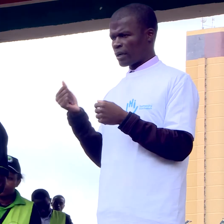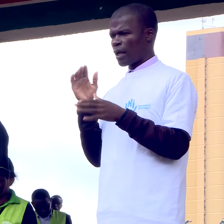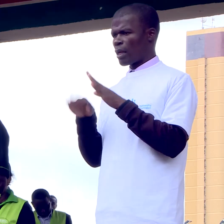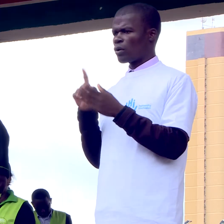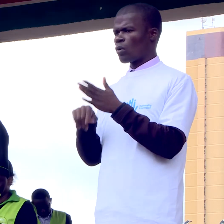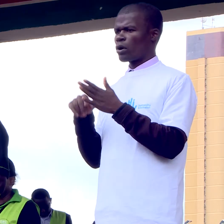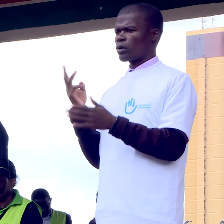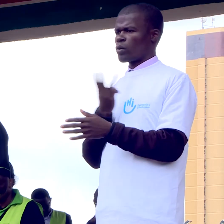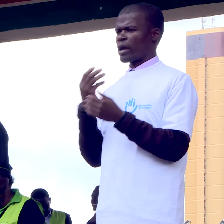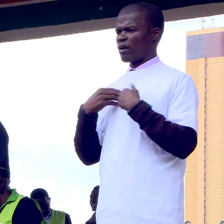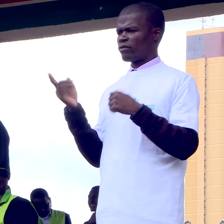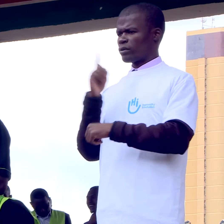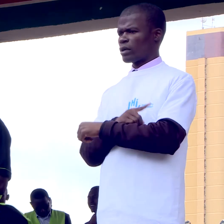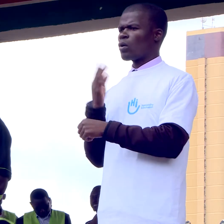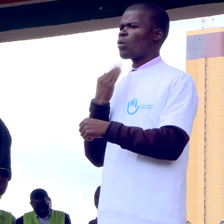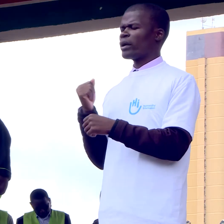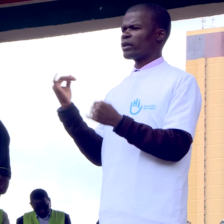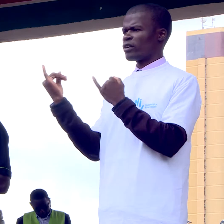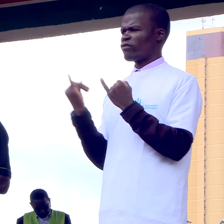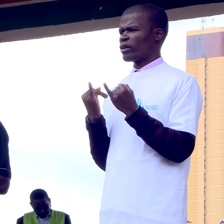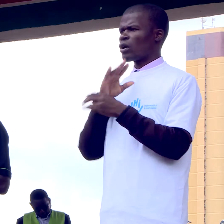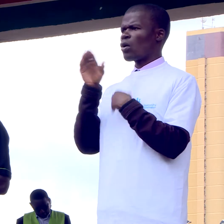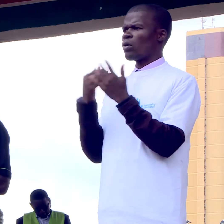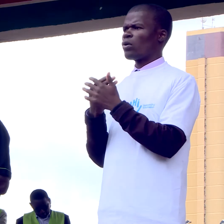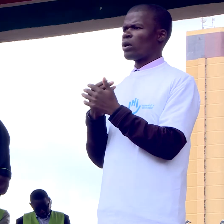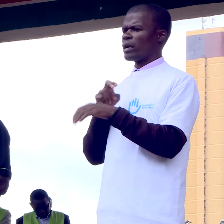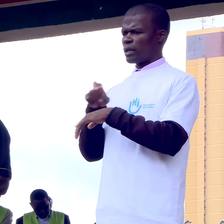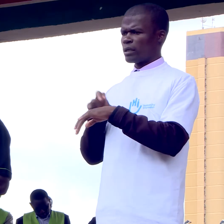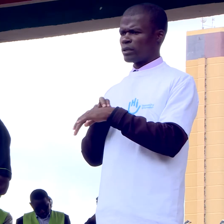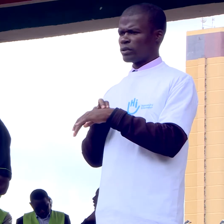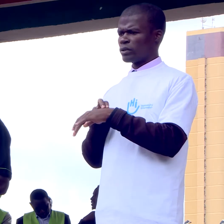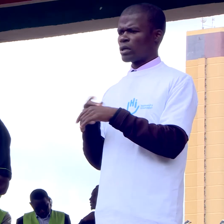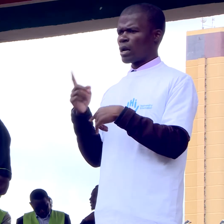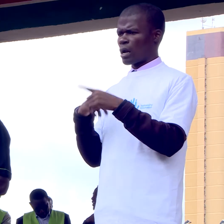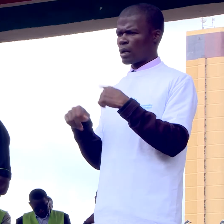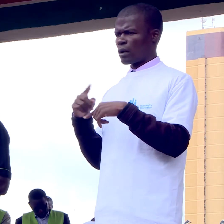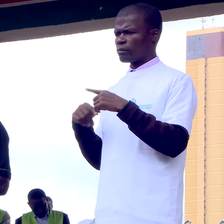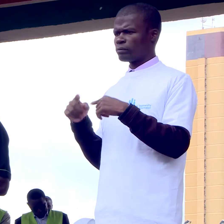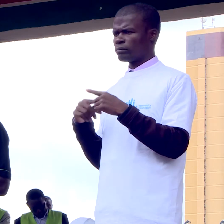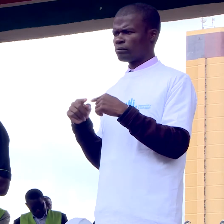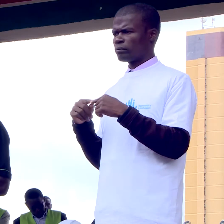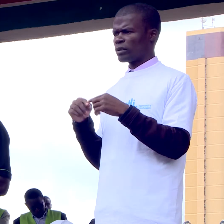Finally, I wish to invite the entire nation to participate in activities lined up in the annual Voter Education